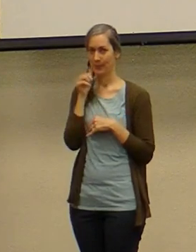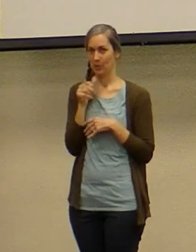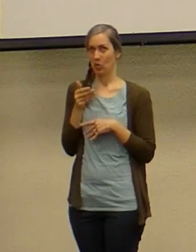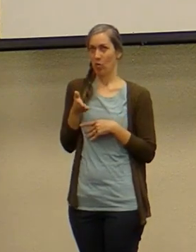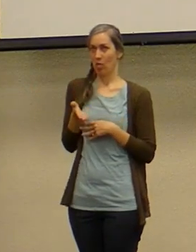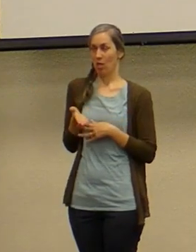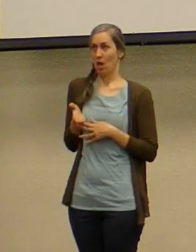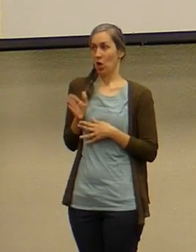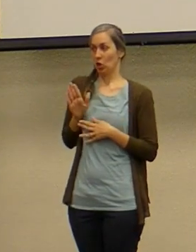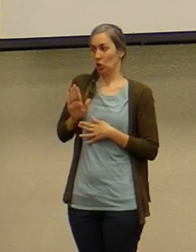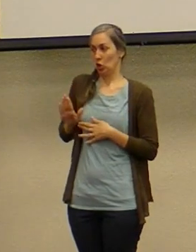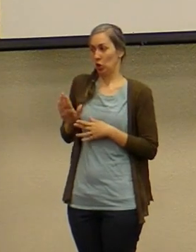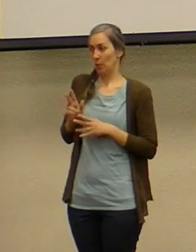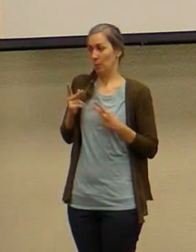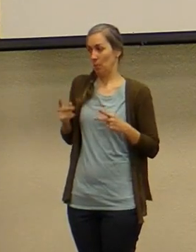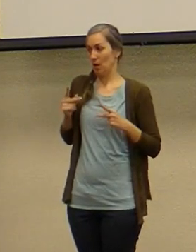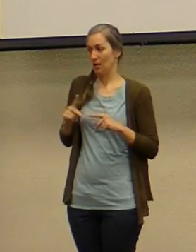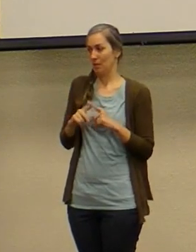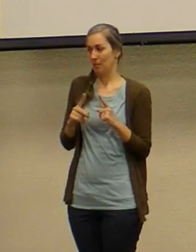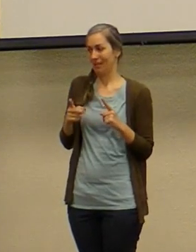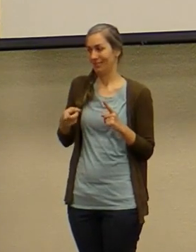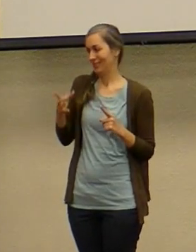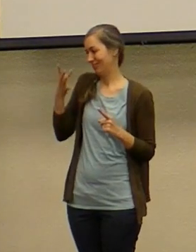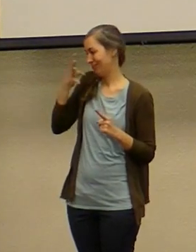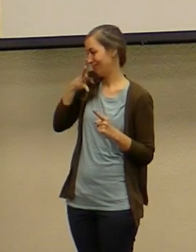it's her party and no one sees her